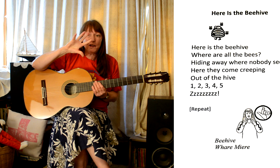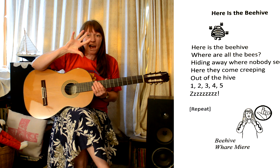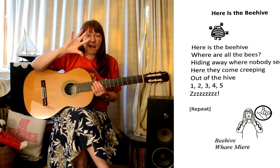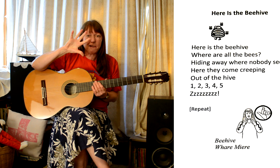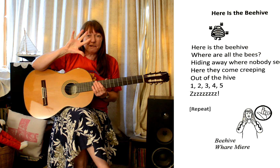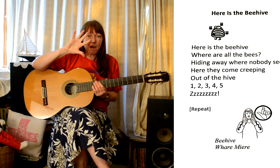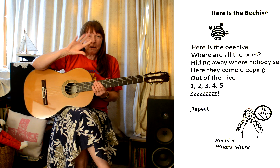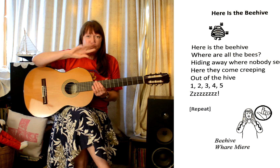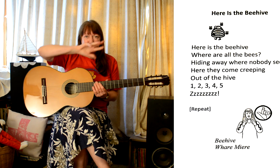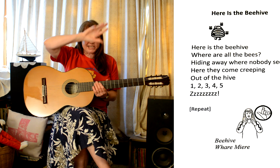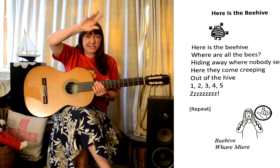1, 2, 3, 4, 5.